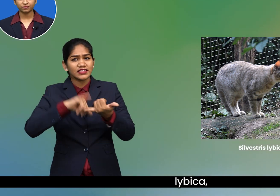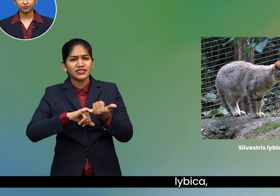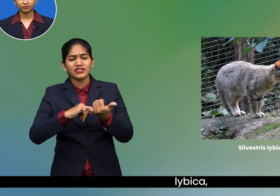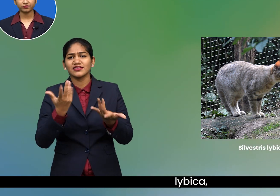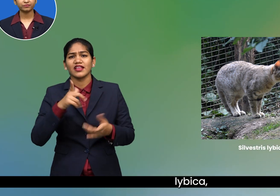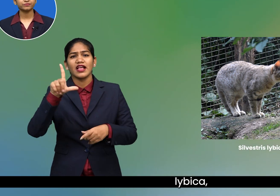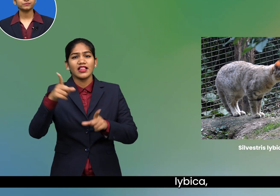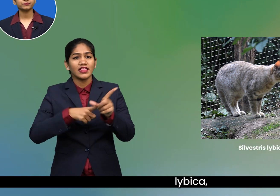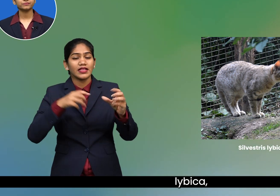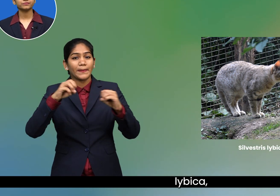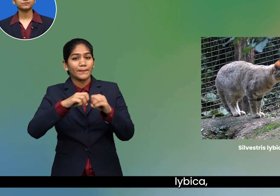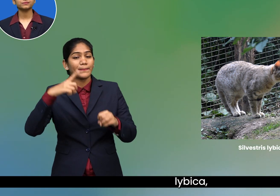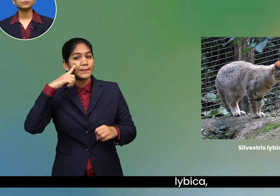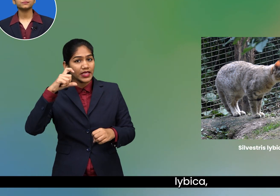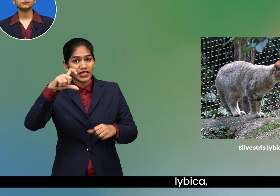libica,